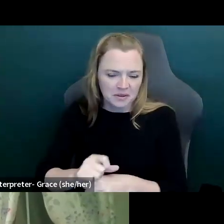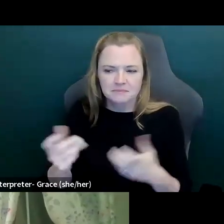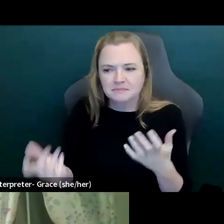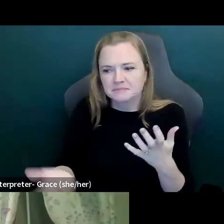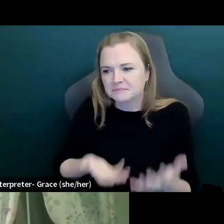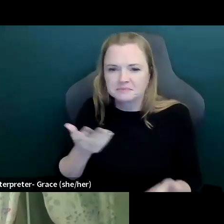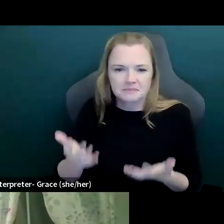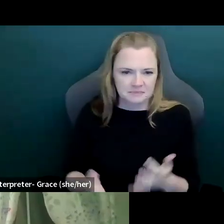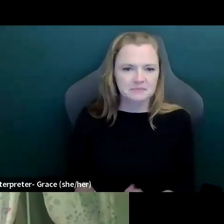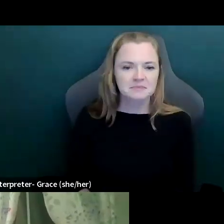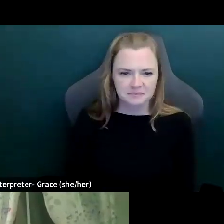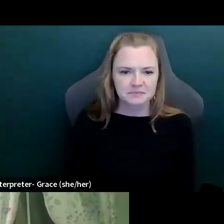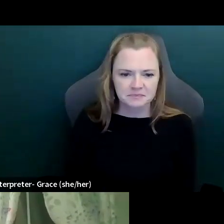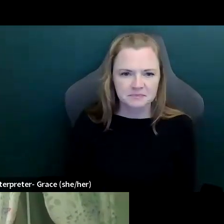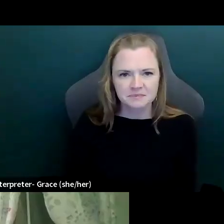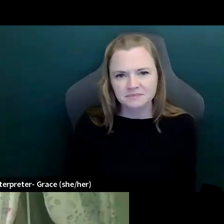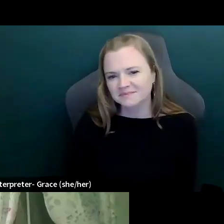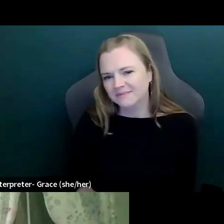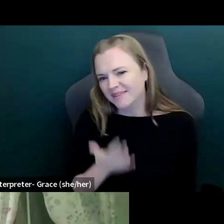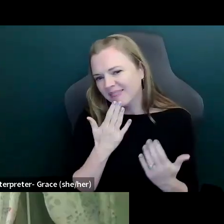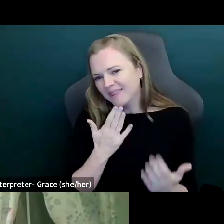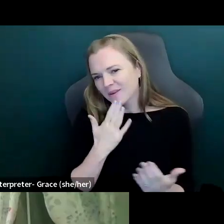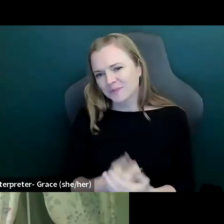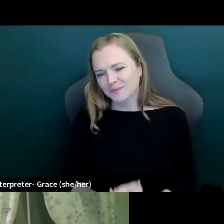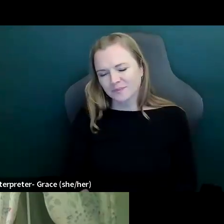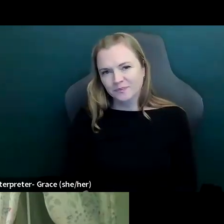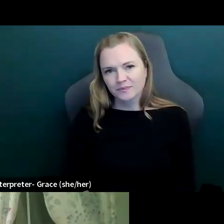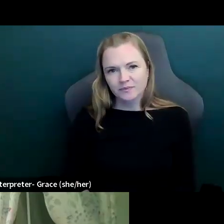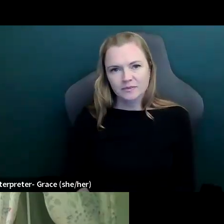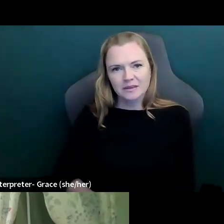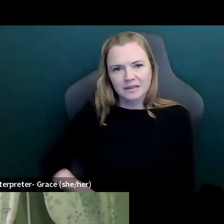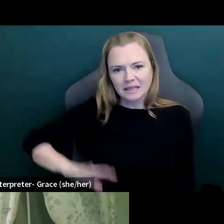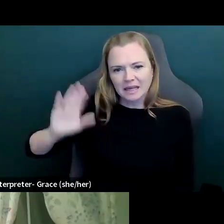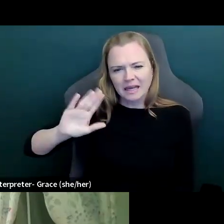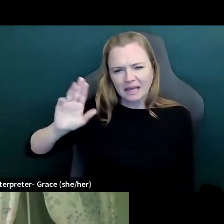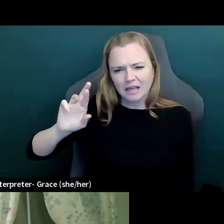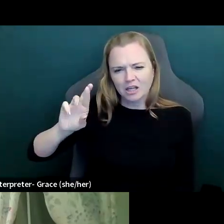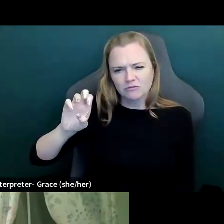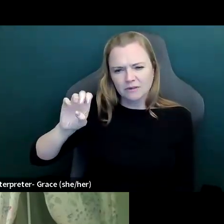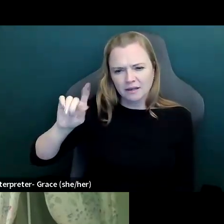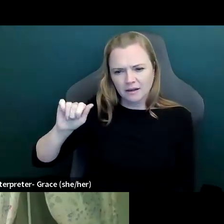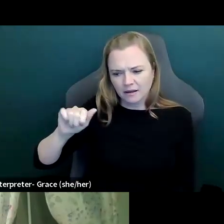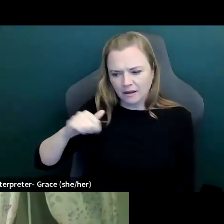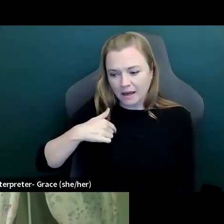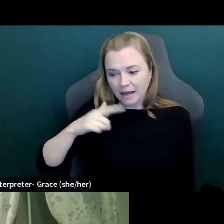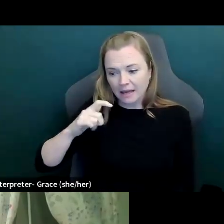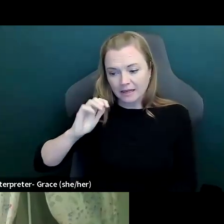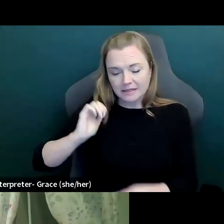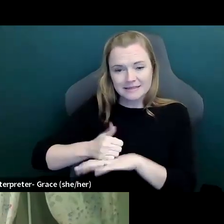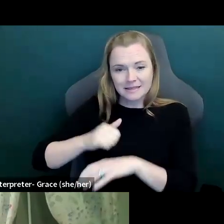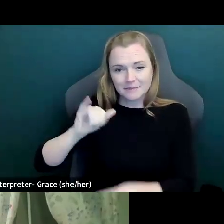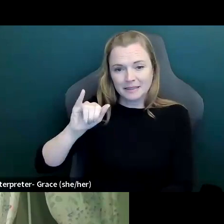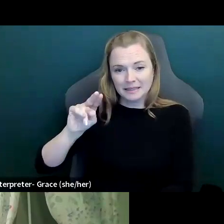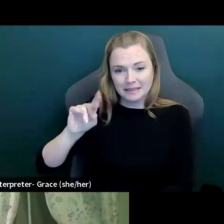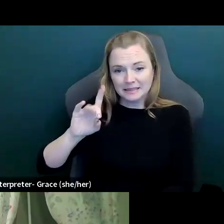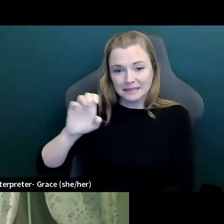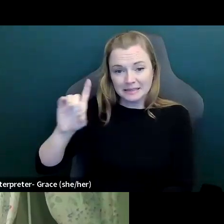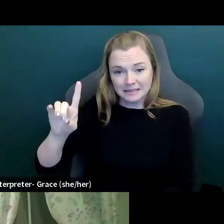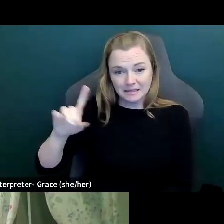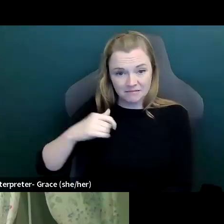Okay, thank you. That's great. I've had a lot of Any success. I've had success with Indeed. I think Indeed is a fairly good,